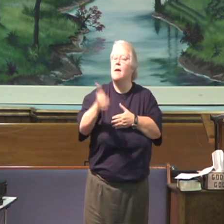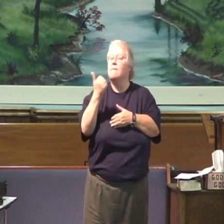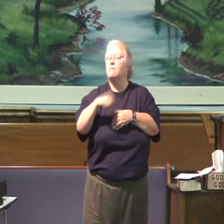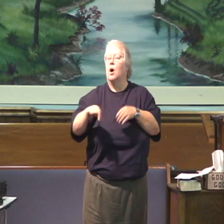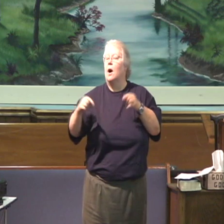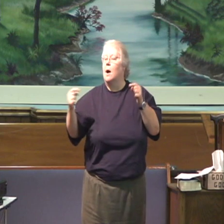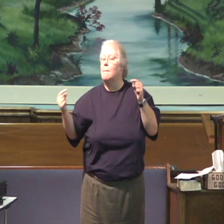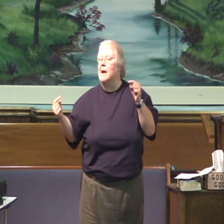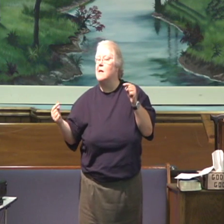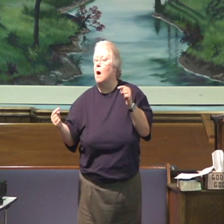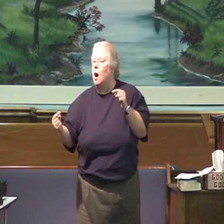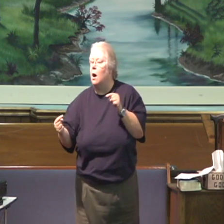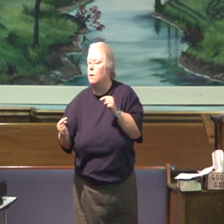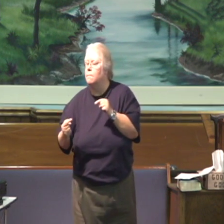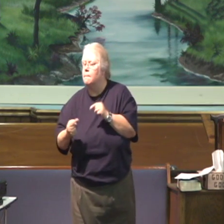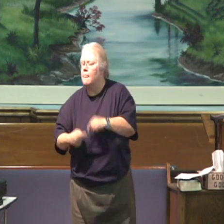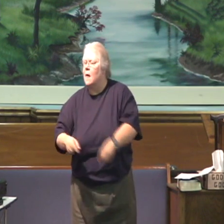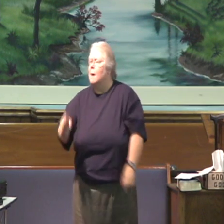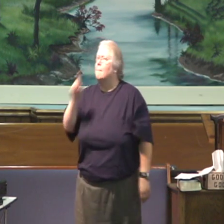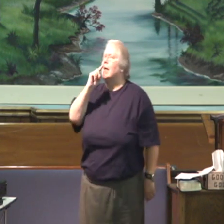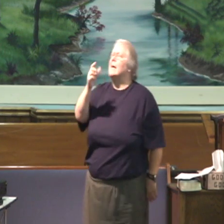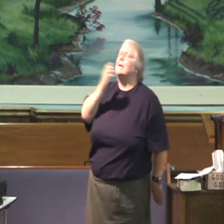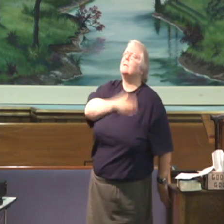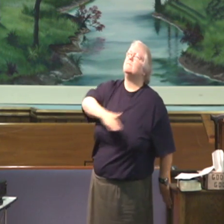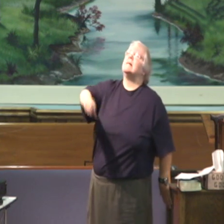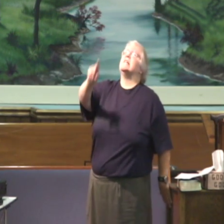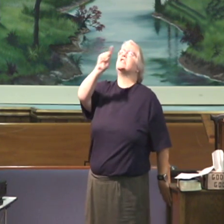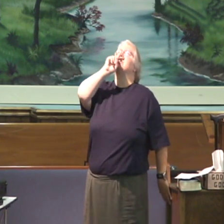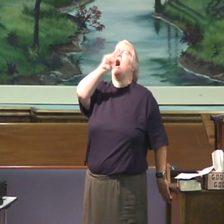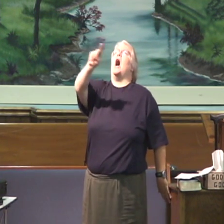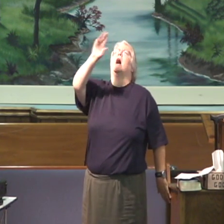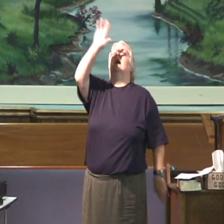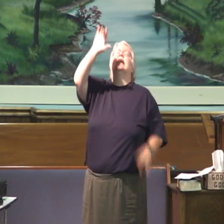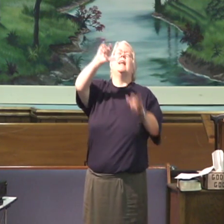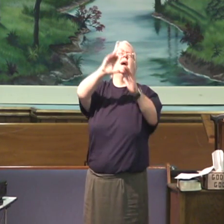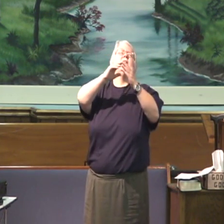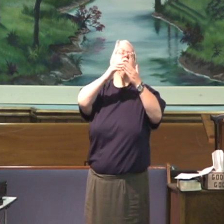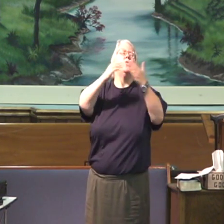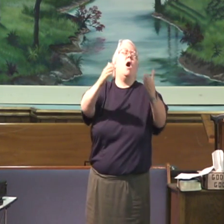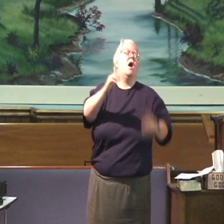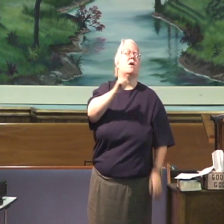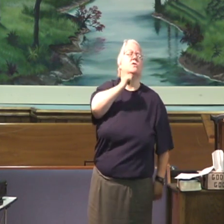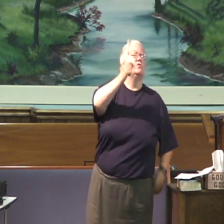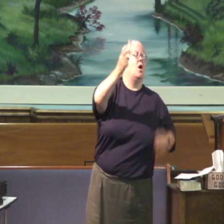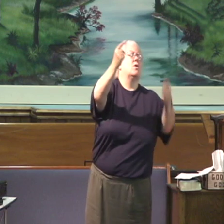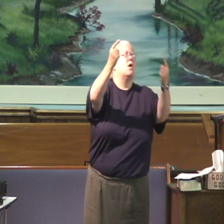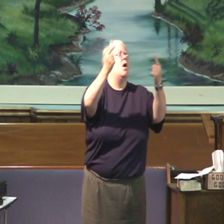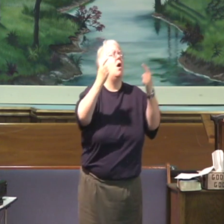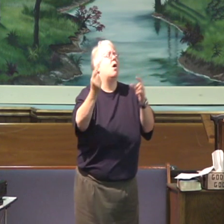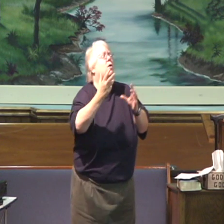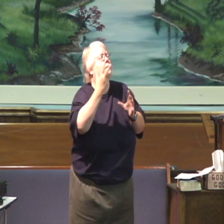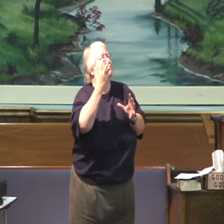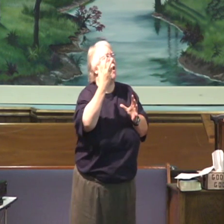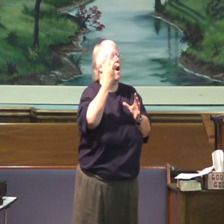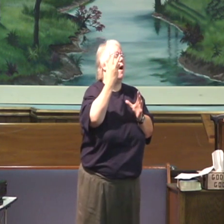safe from any harm. Please be sure that His word don't go